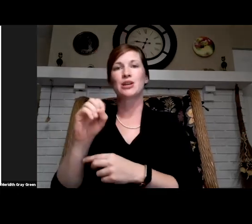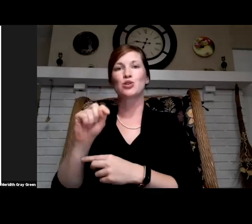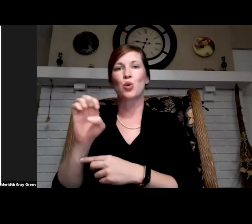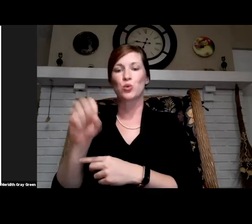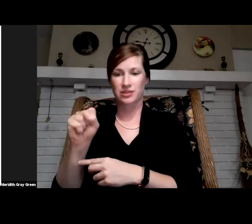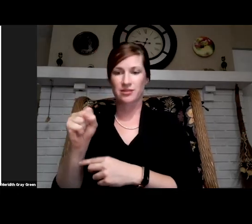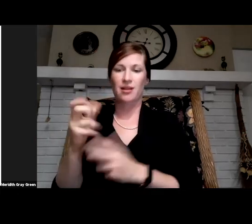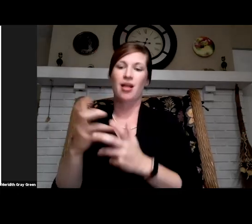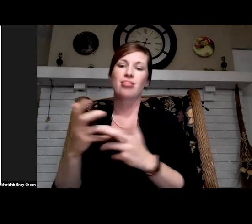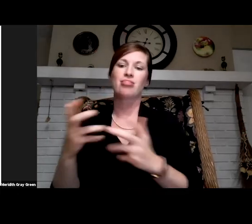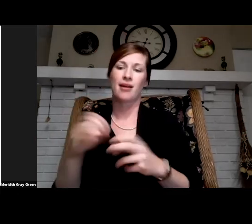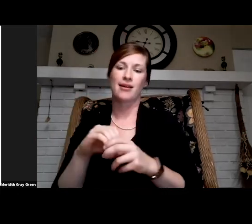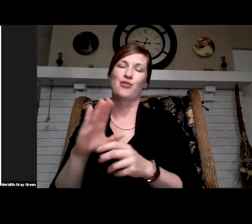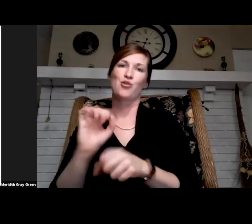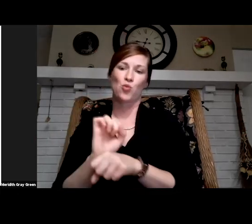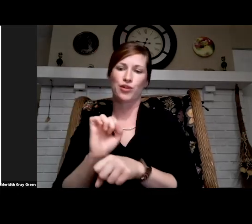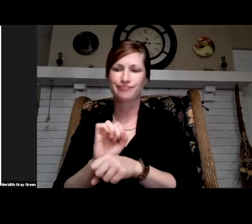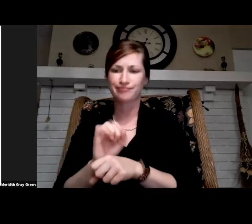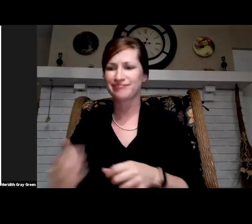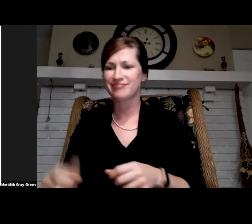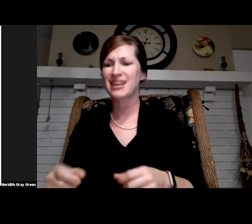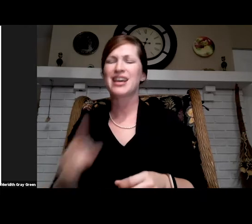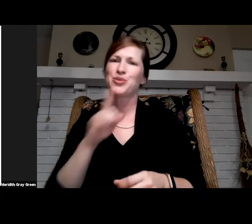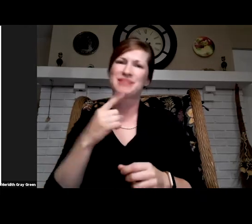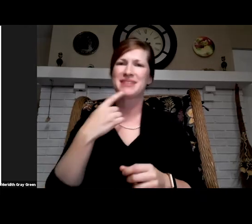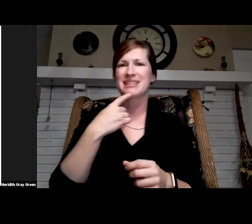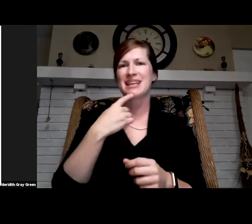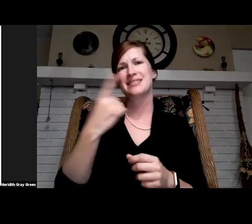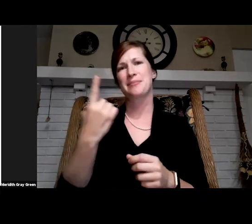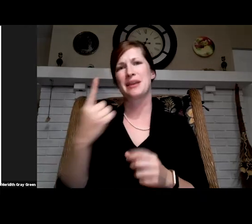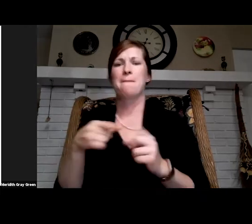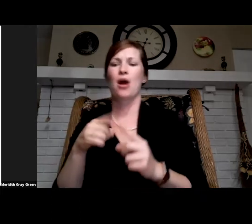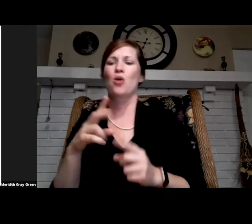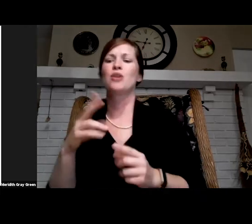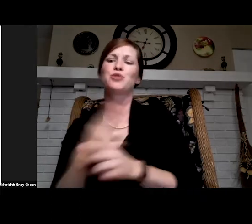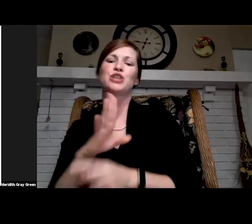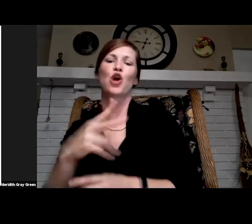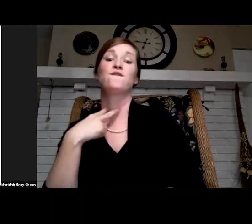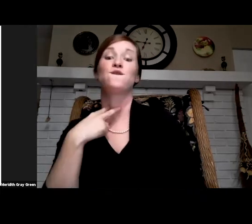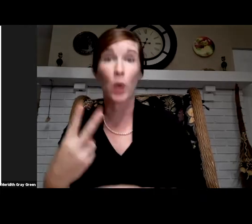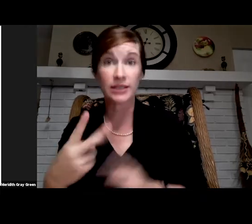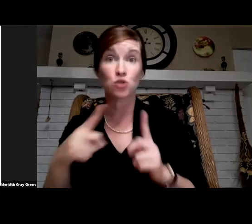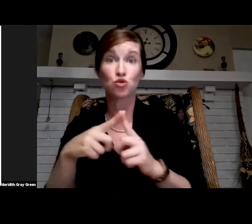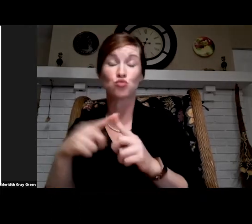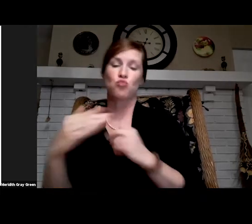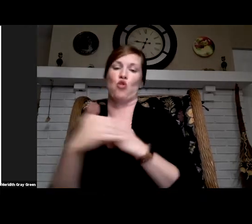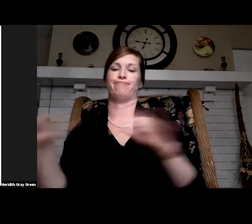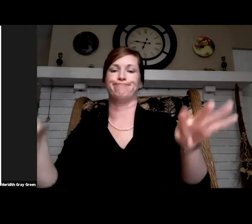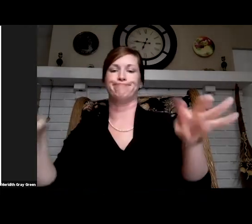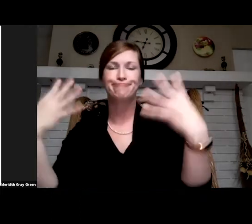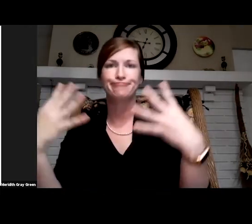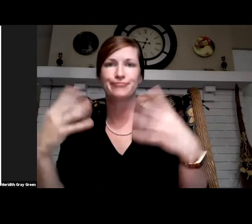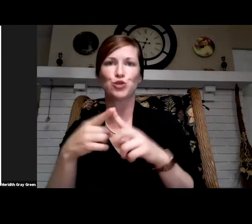The artist uses music notes a lot in her work. And really, it says something about